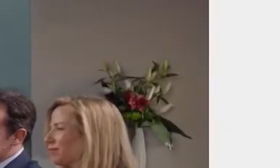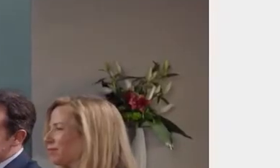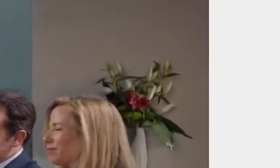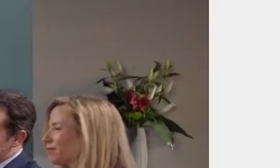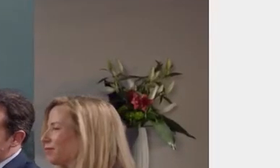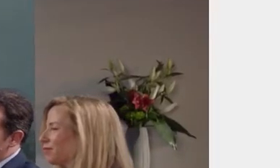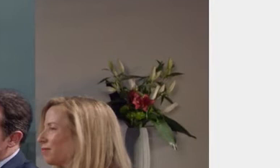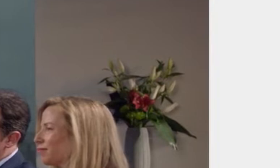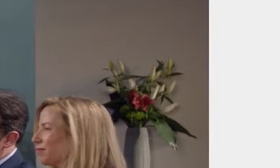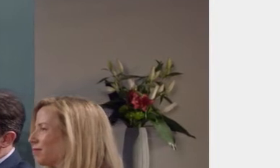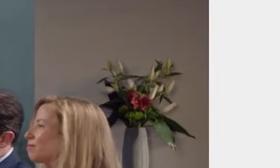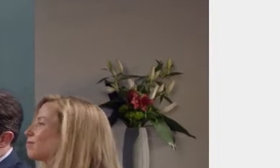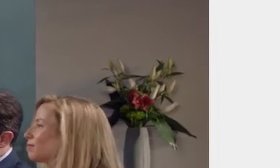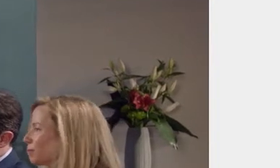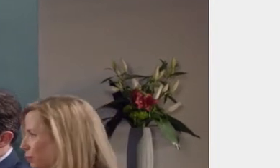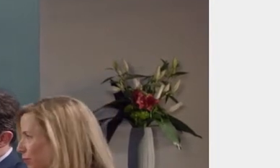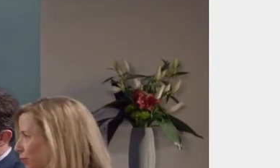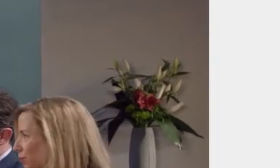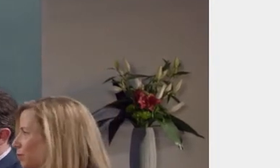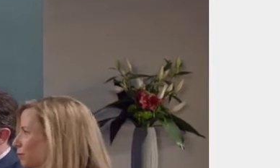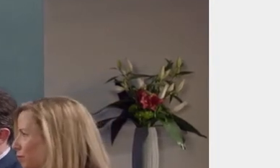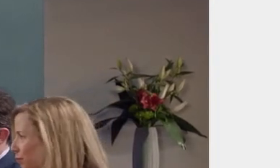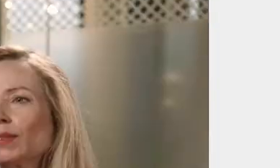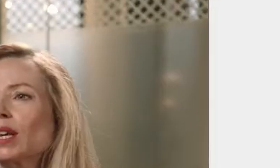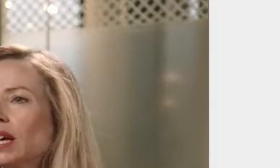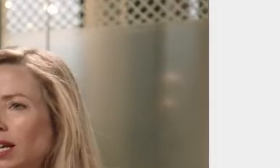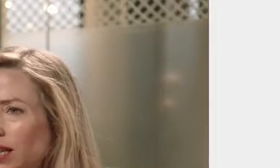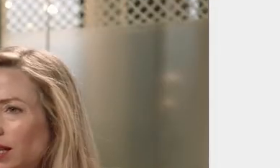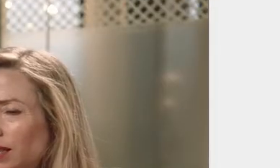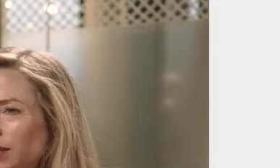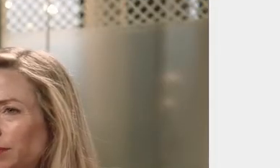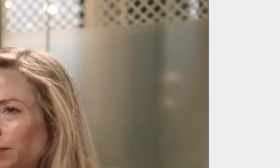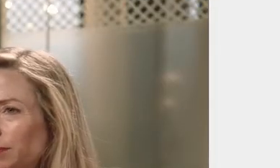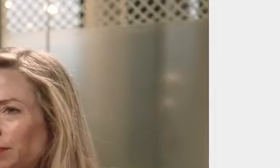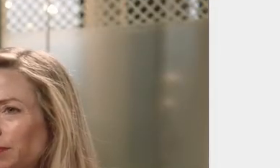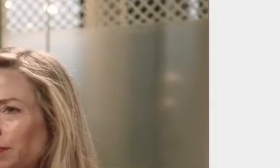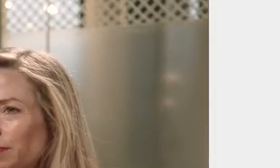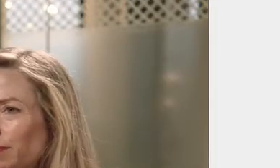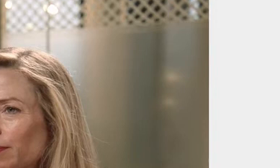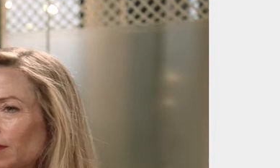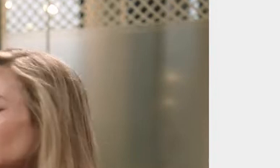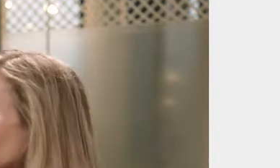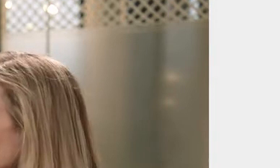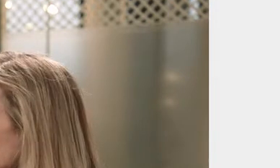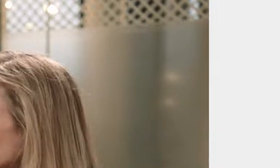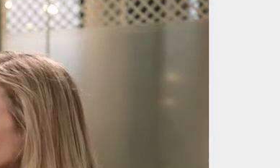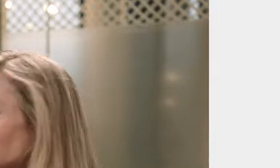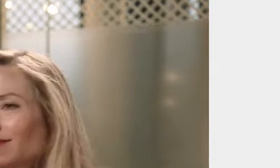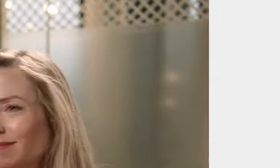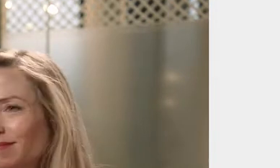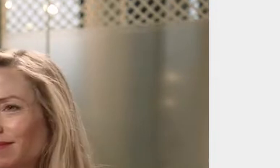this year you've announced that diversity is at the heart of your brand agenda. Yes. How does that address disability? That's